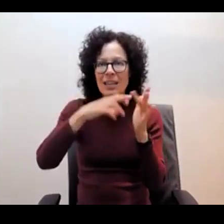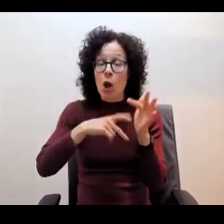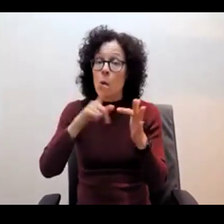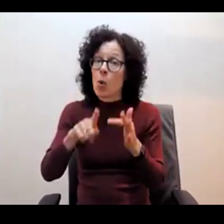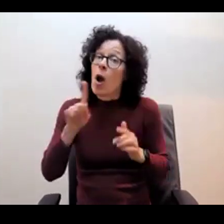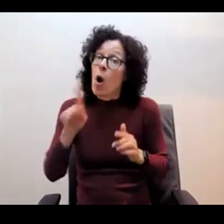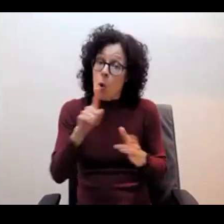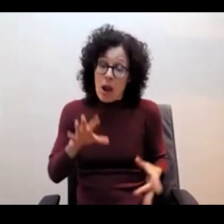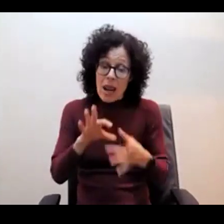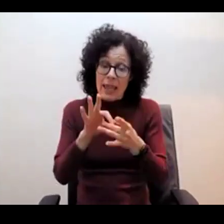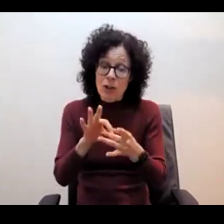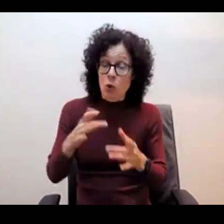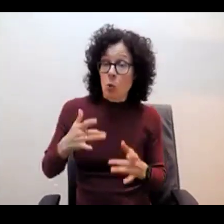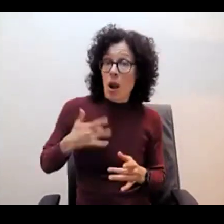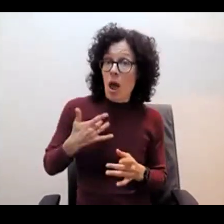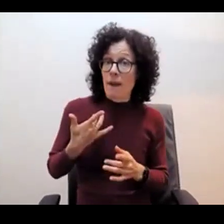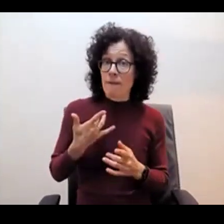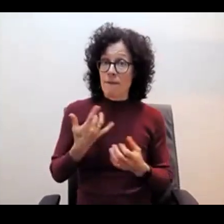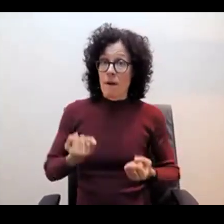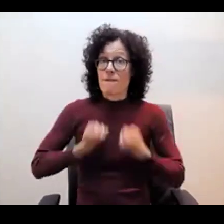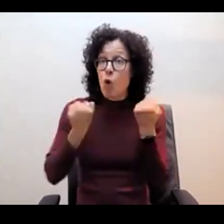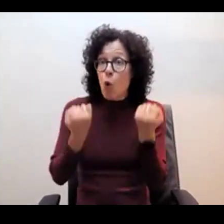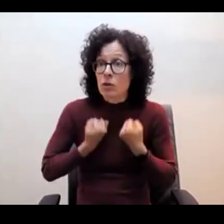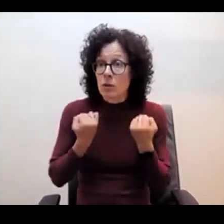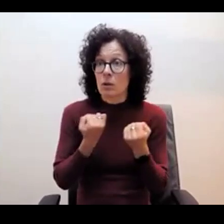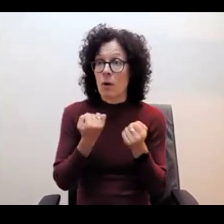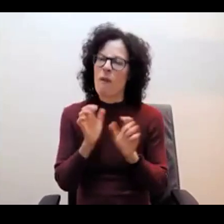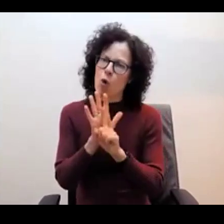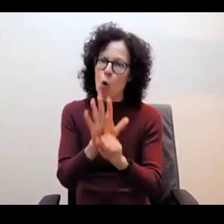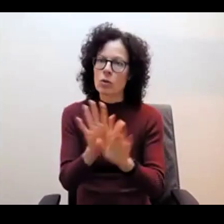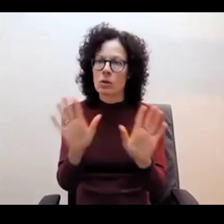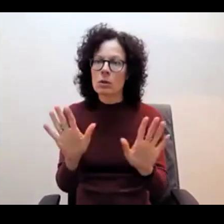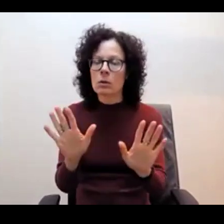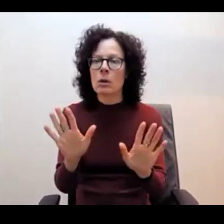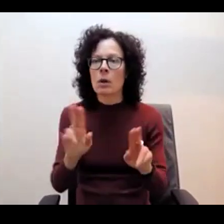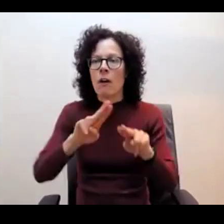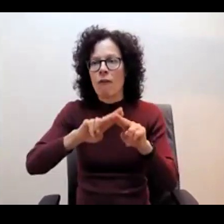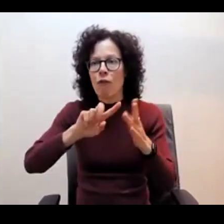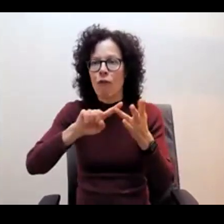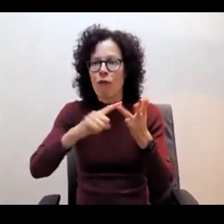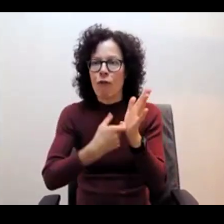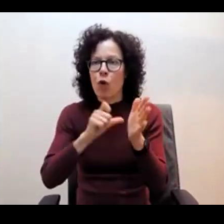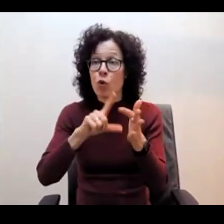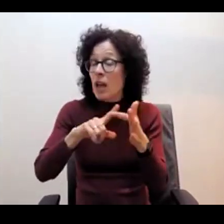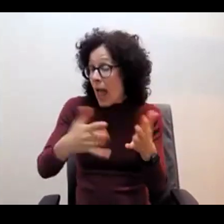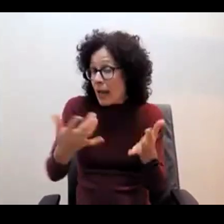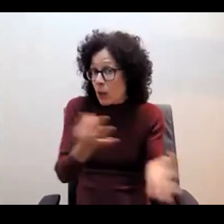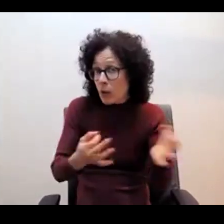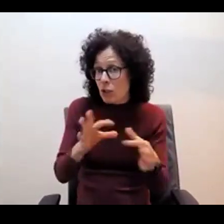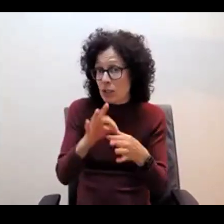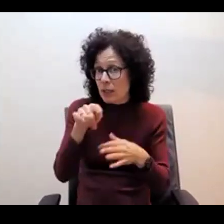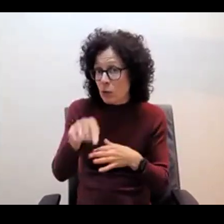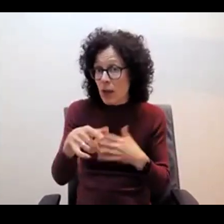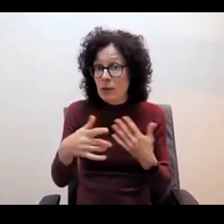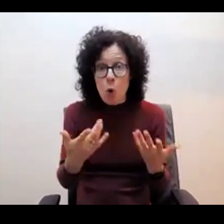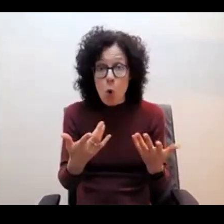life force, Tai Chi as well. So I don't know if there's any questions on that right now, or